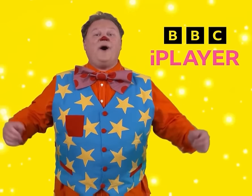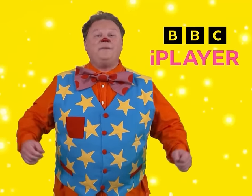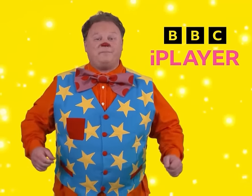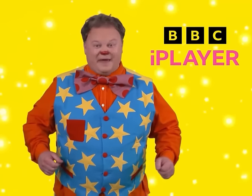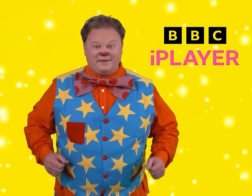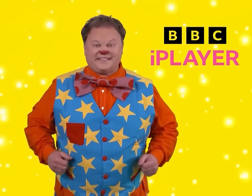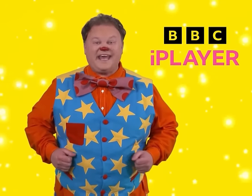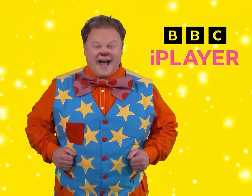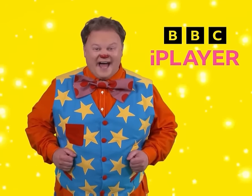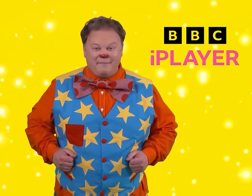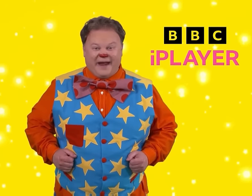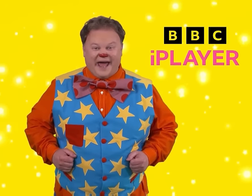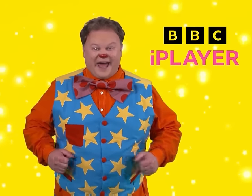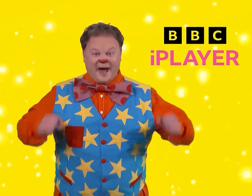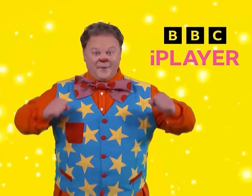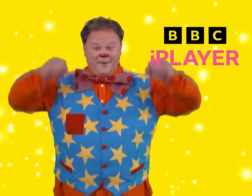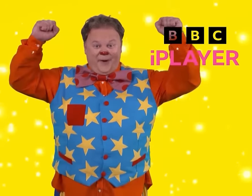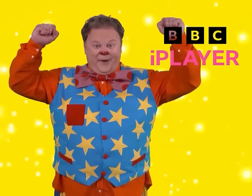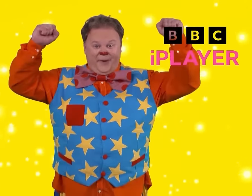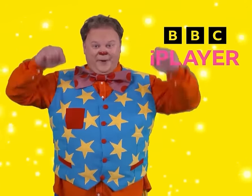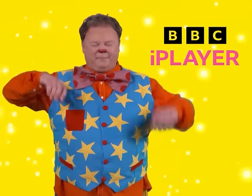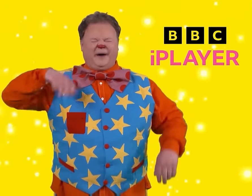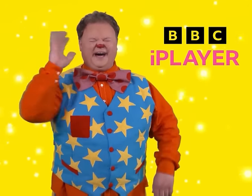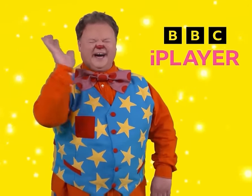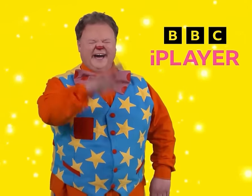on BBC iPlayer. Woohoo!